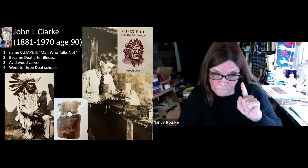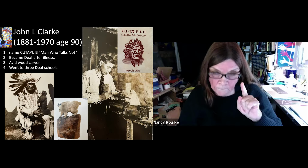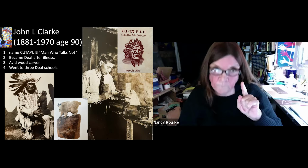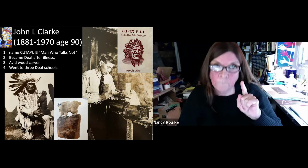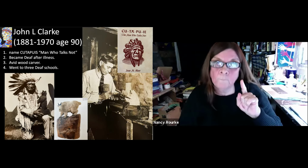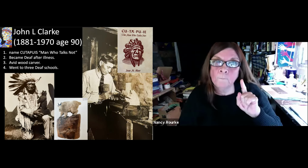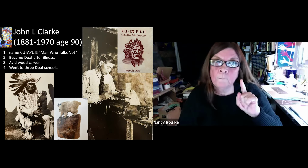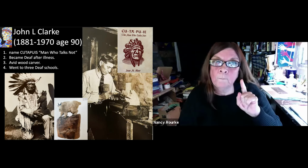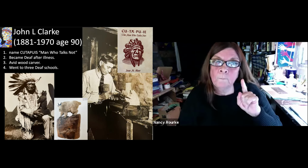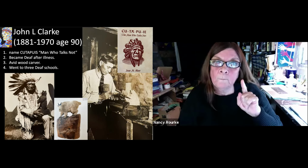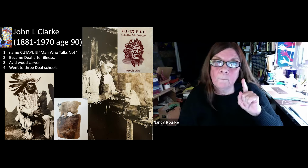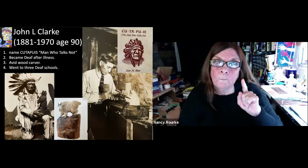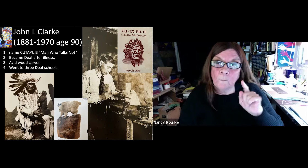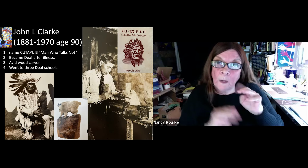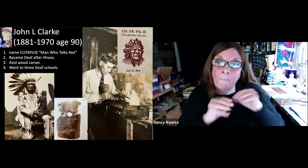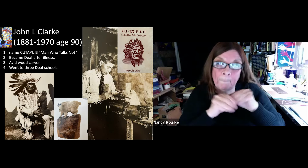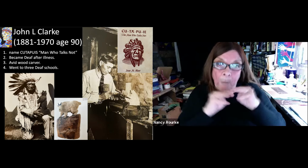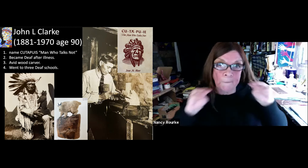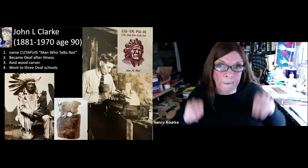John was born in. 1881.